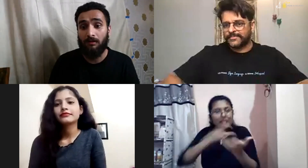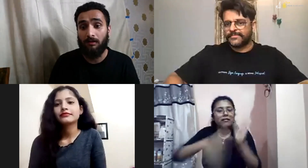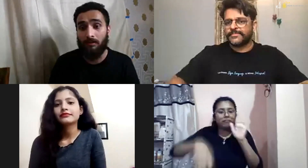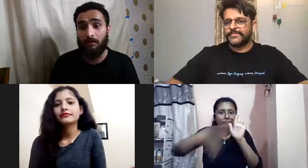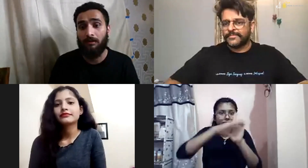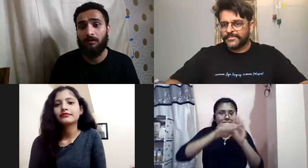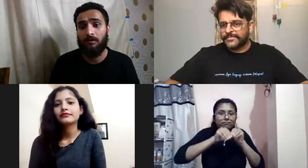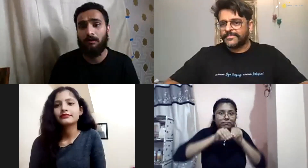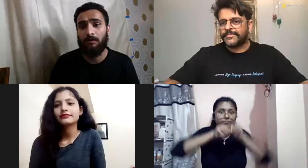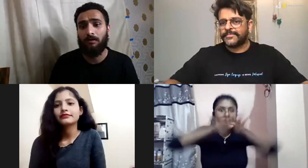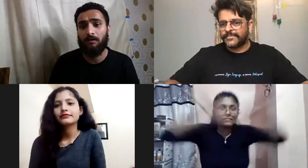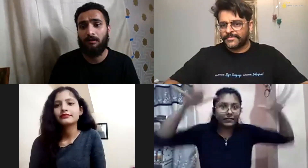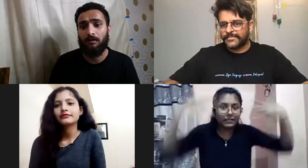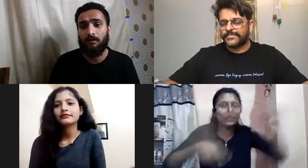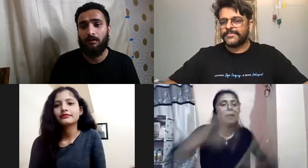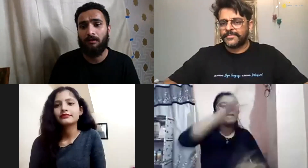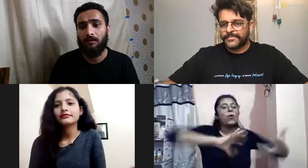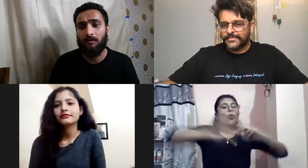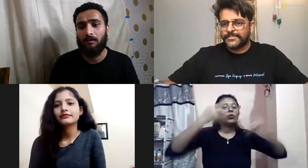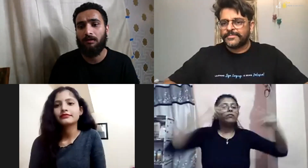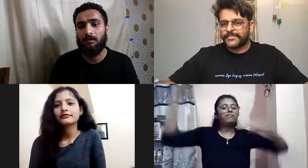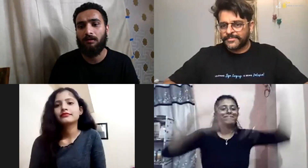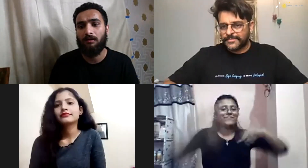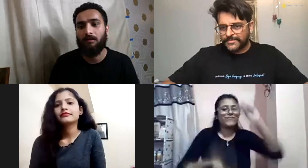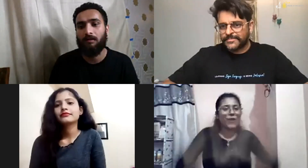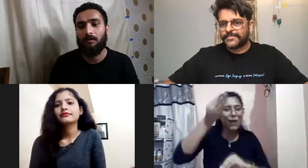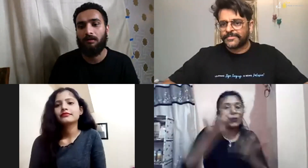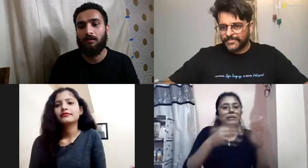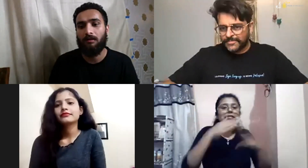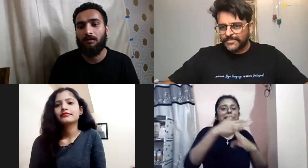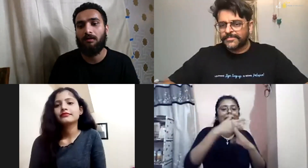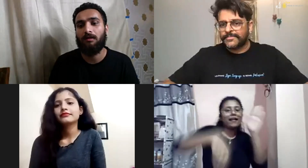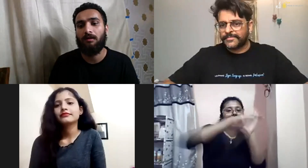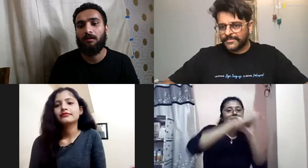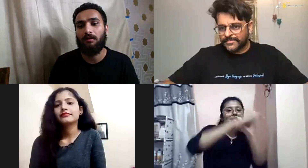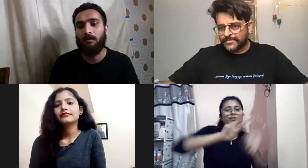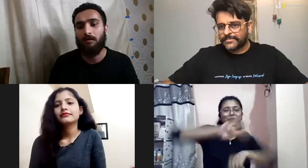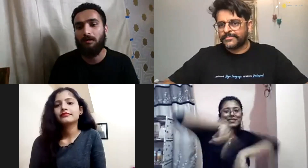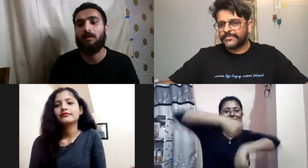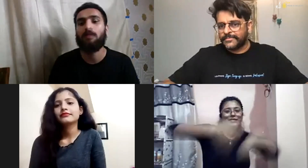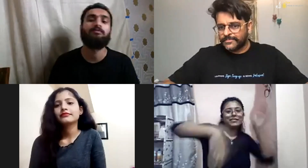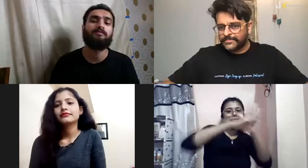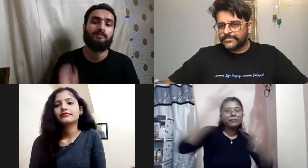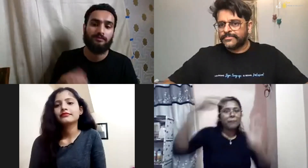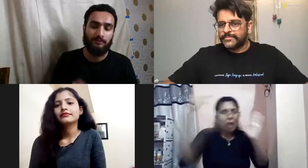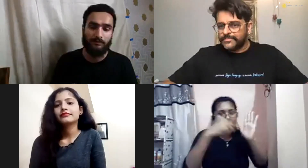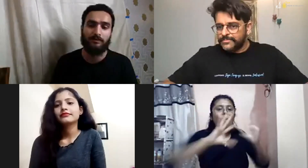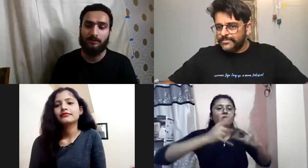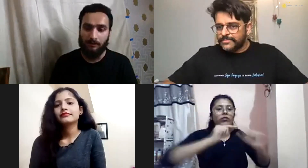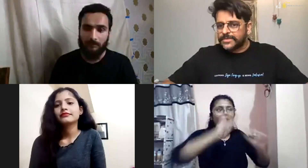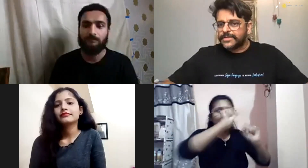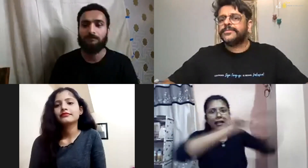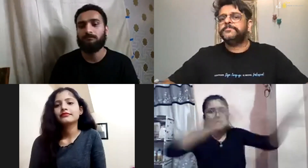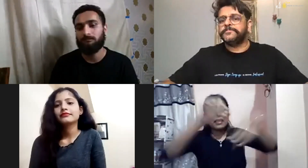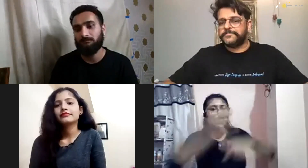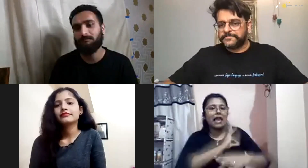hashtags. So when you are done with your art and craft work, that would be easier for people to have a look, and you